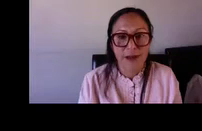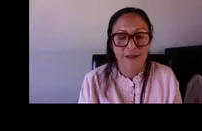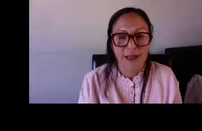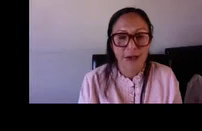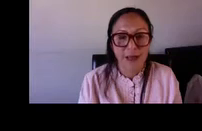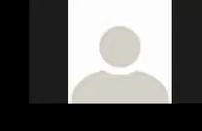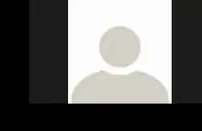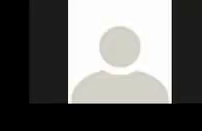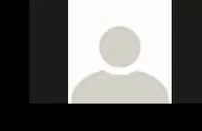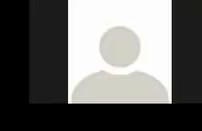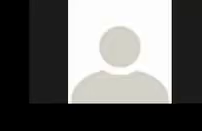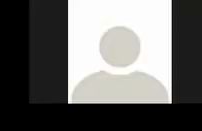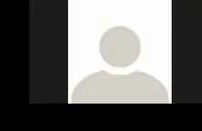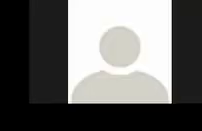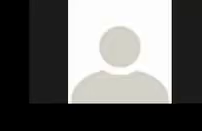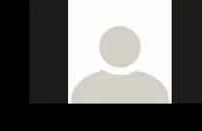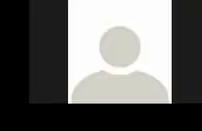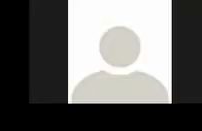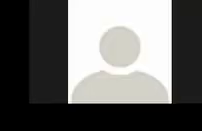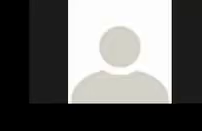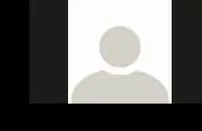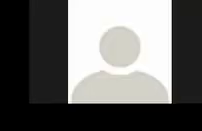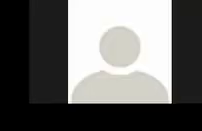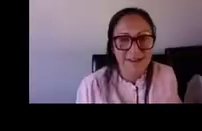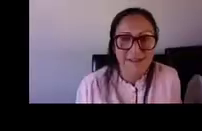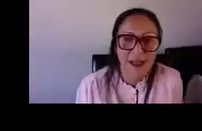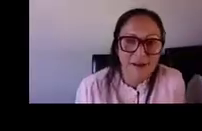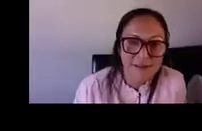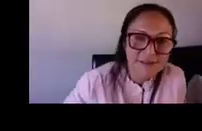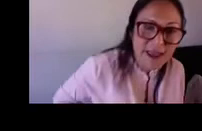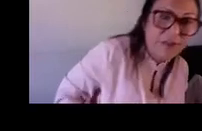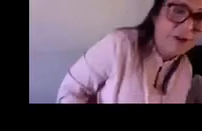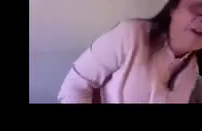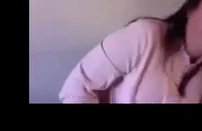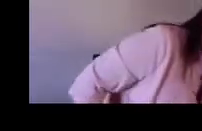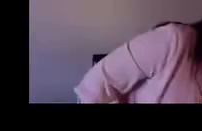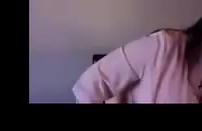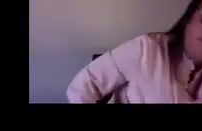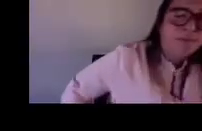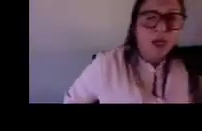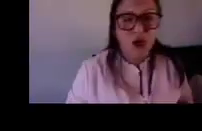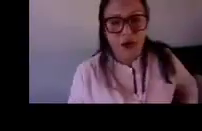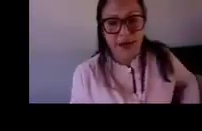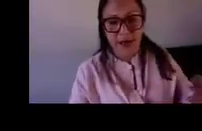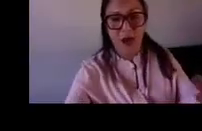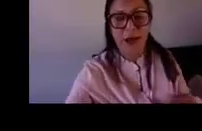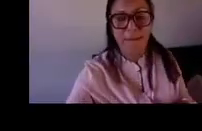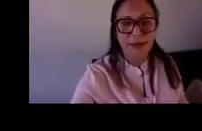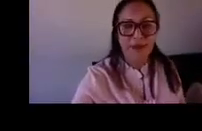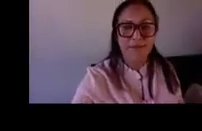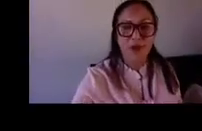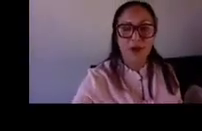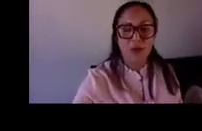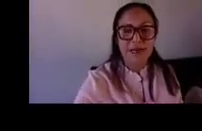your hands out, get your facial expressions out, and we're going to practice these signs together. You're going to get a